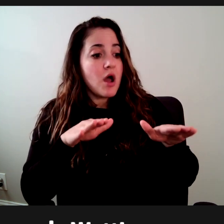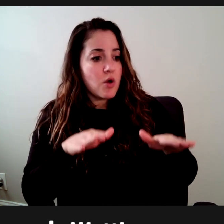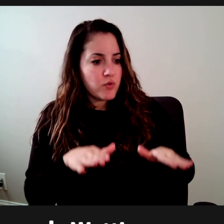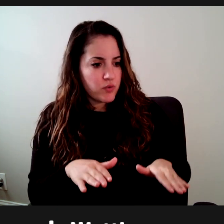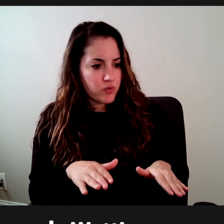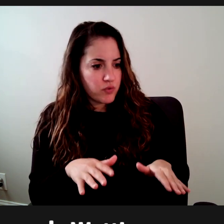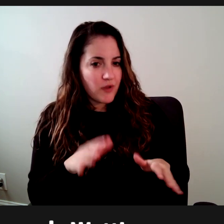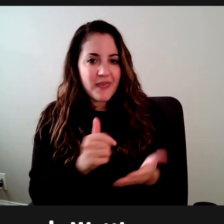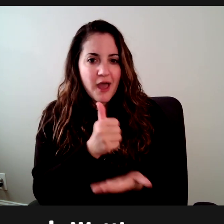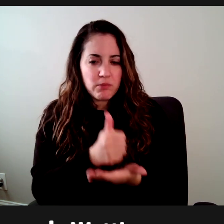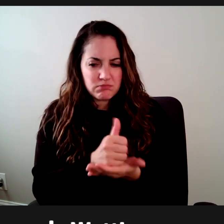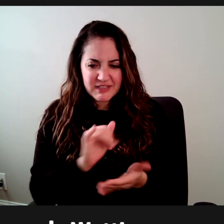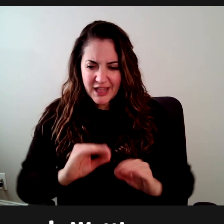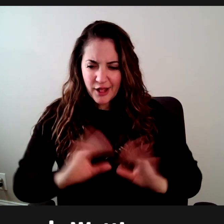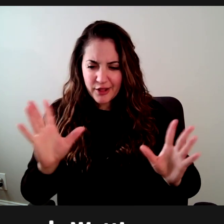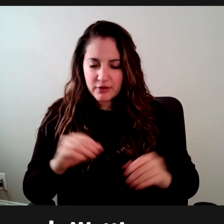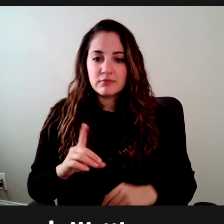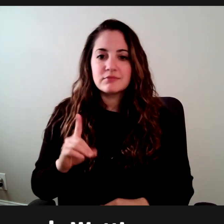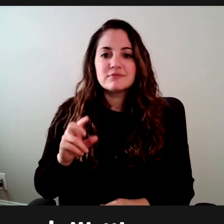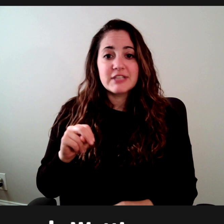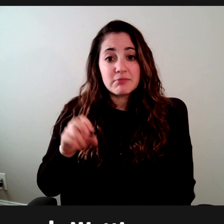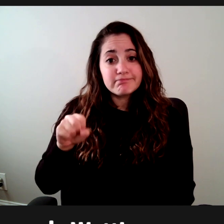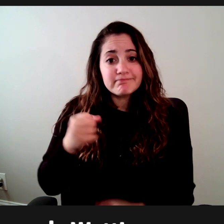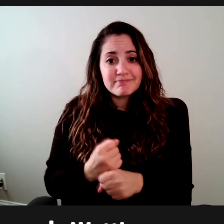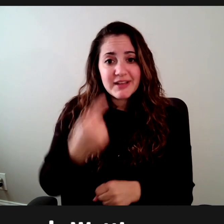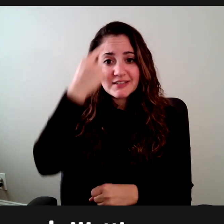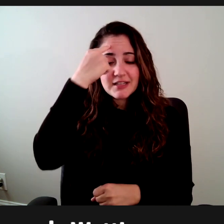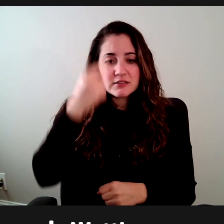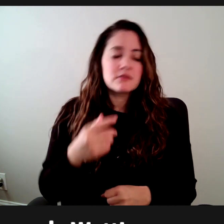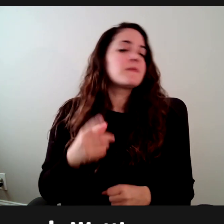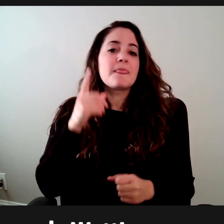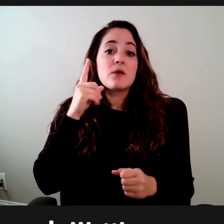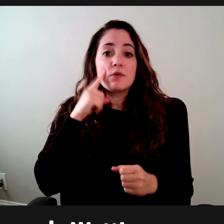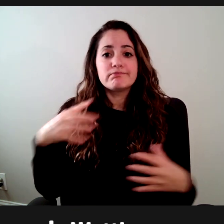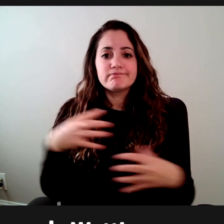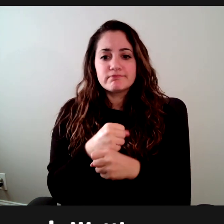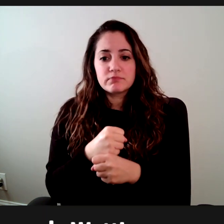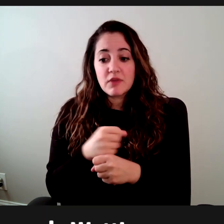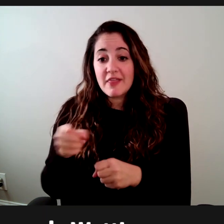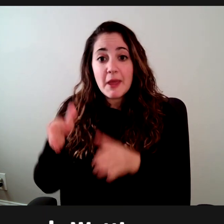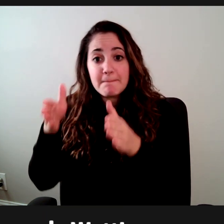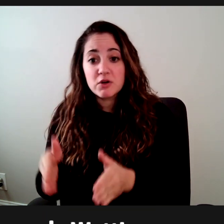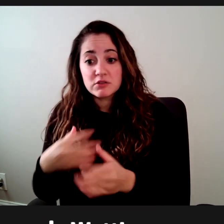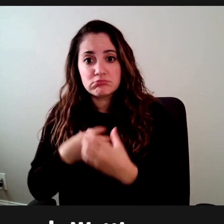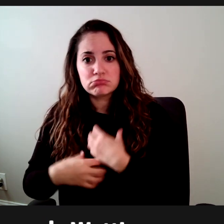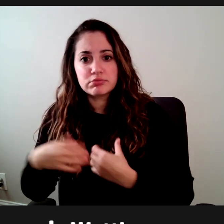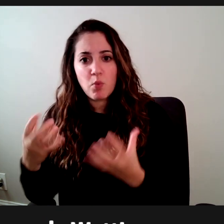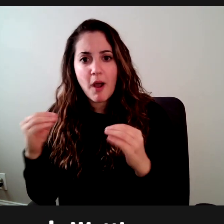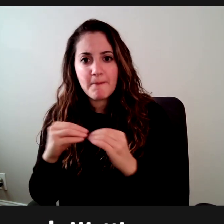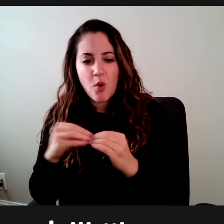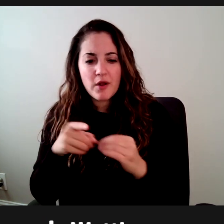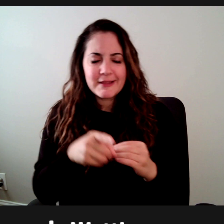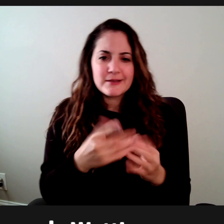down. Does that make sense? It does make sense. Okay. I think that what I hear in that is someone wants something more than the other